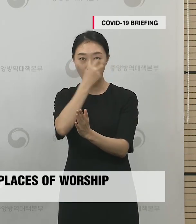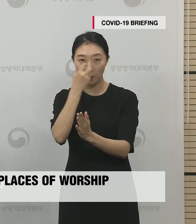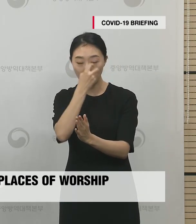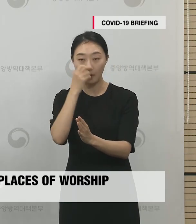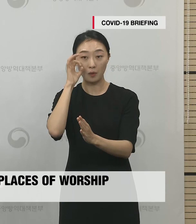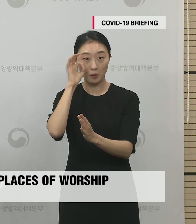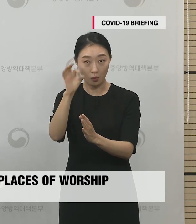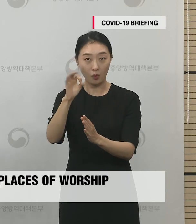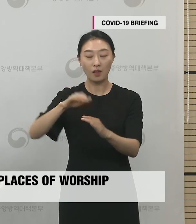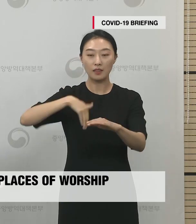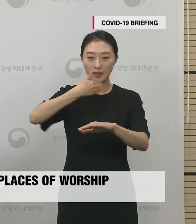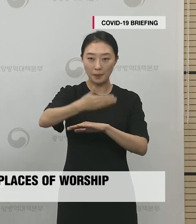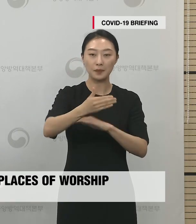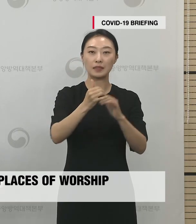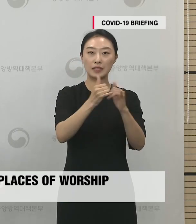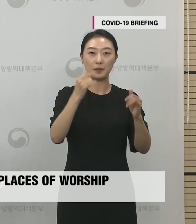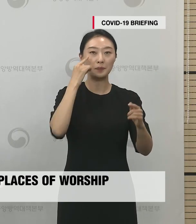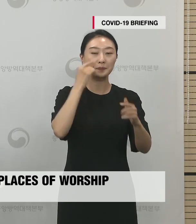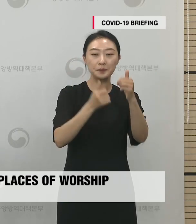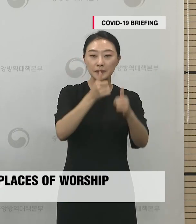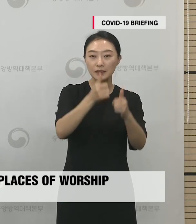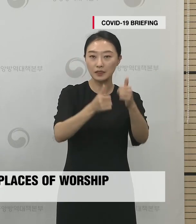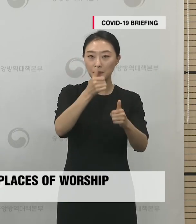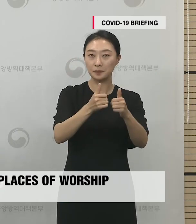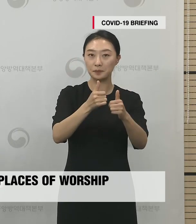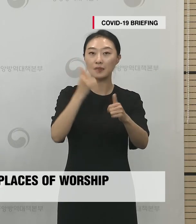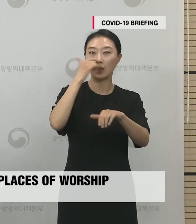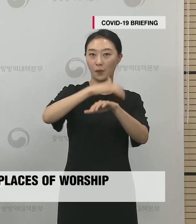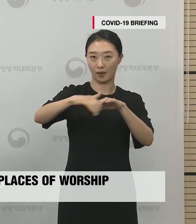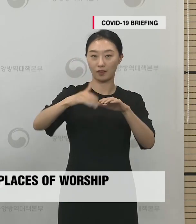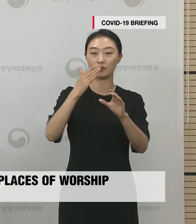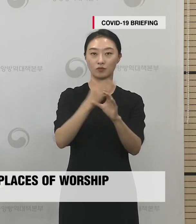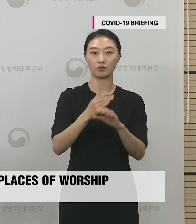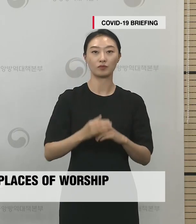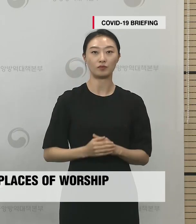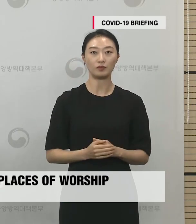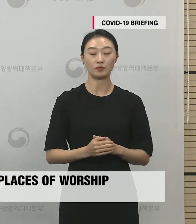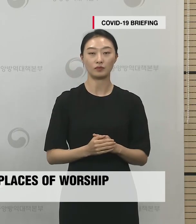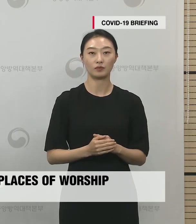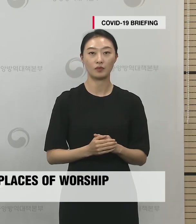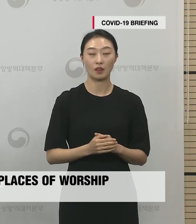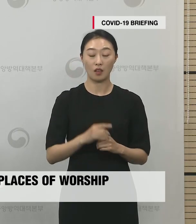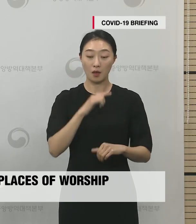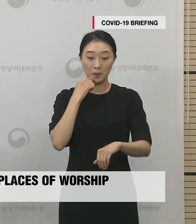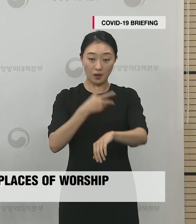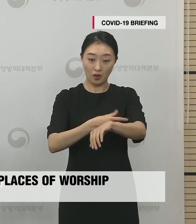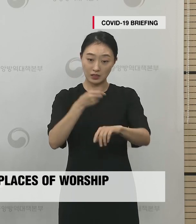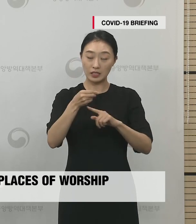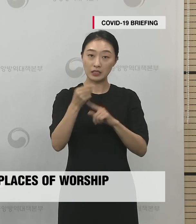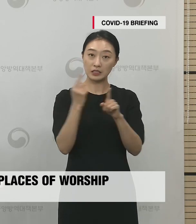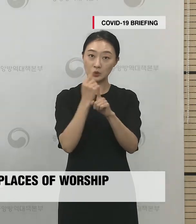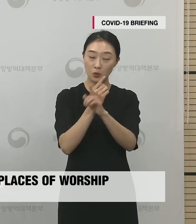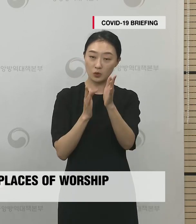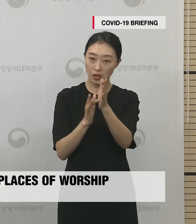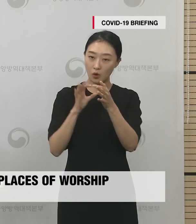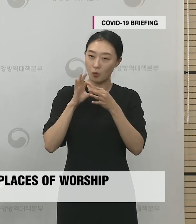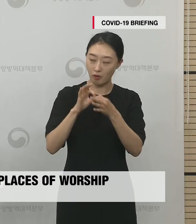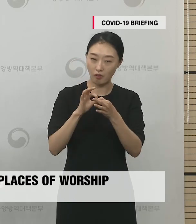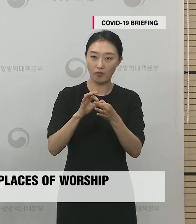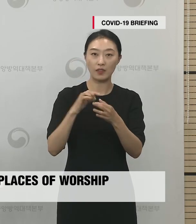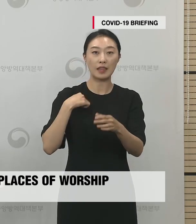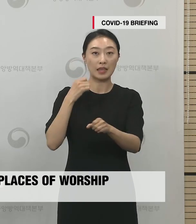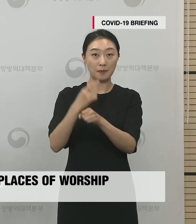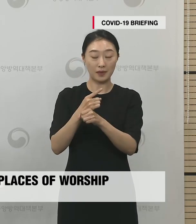other animal clinical studies on other species of animals, and the R&D is going on right